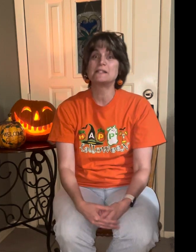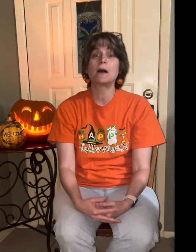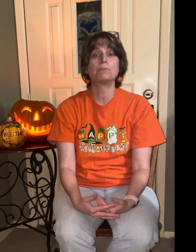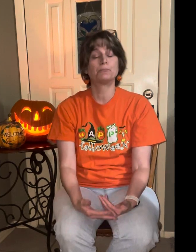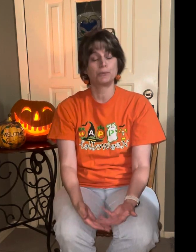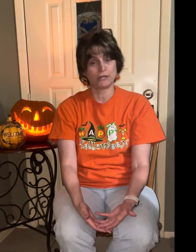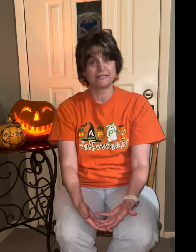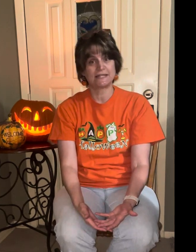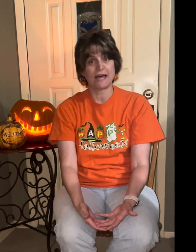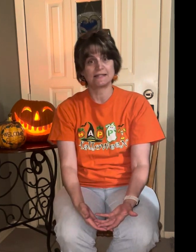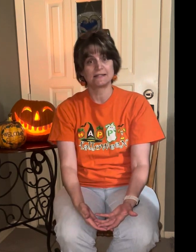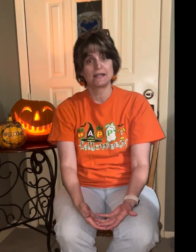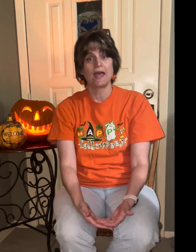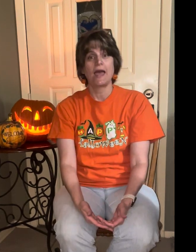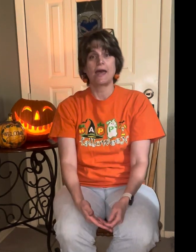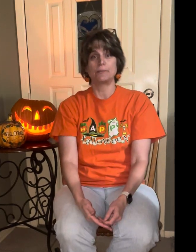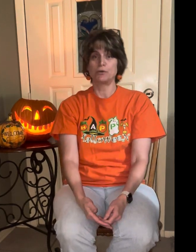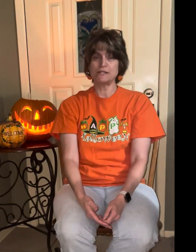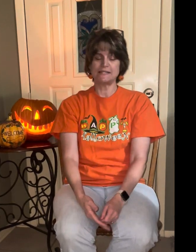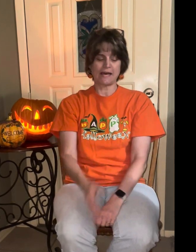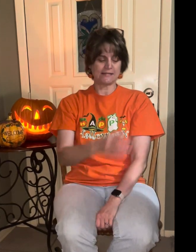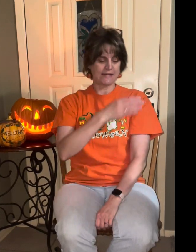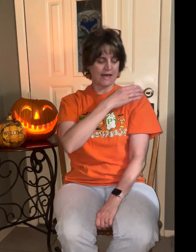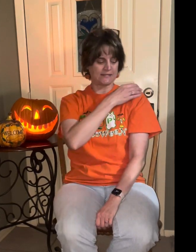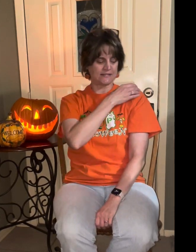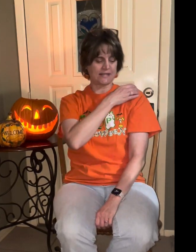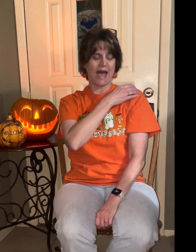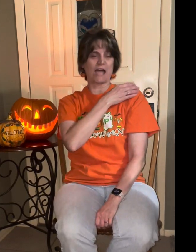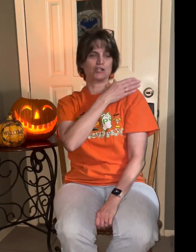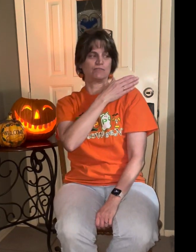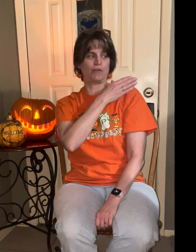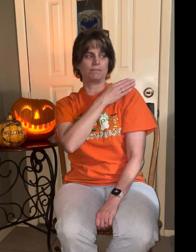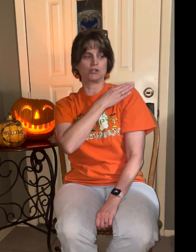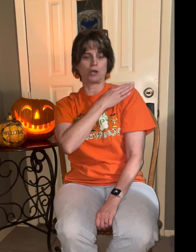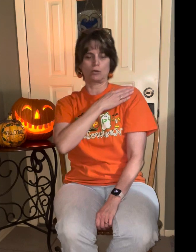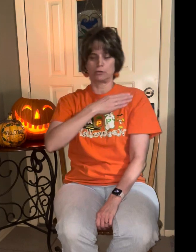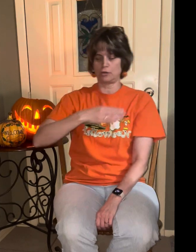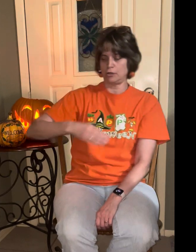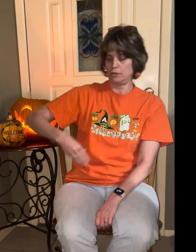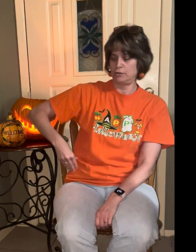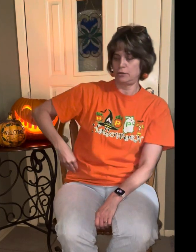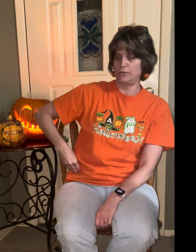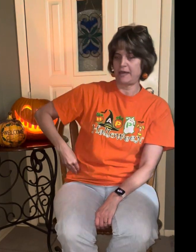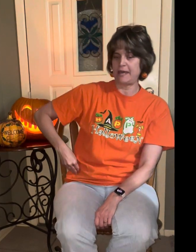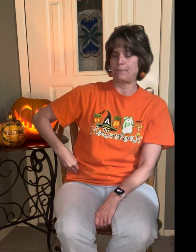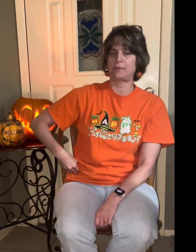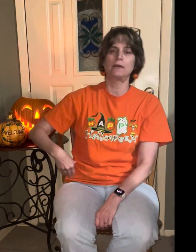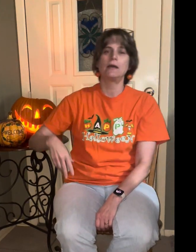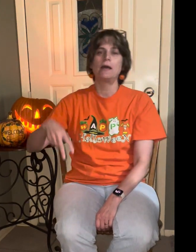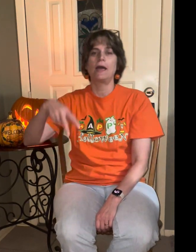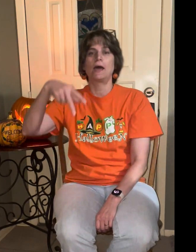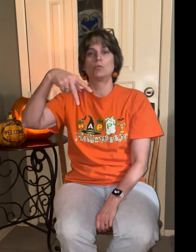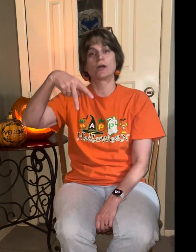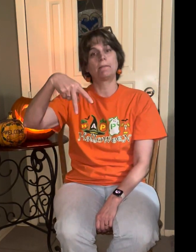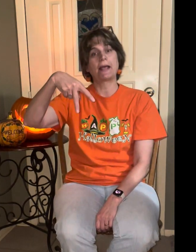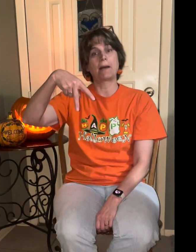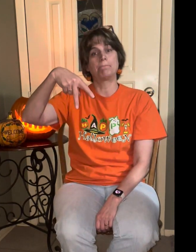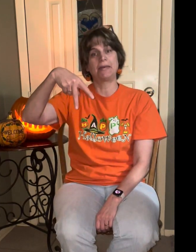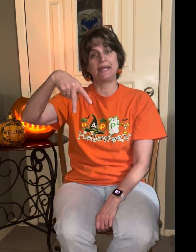a princess. And a princess has a sash from the shoulder to the hip. and we're going to make a